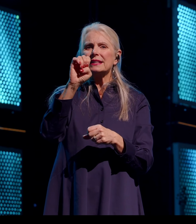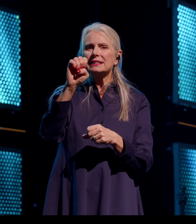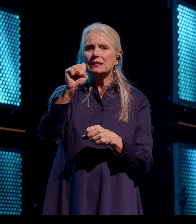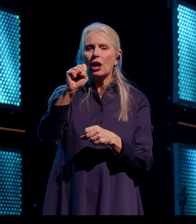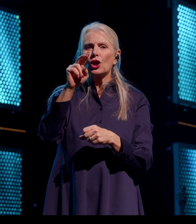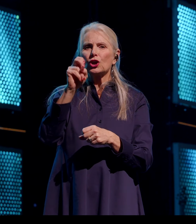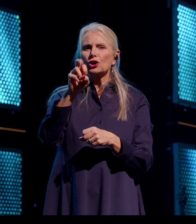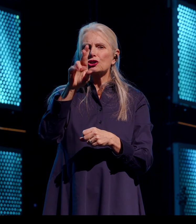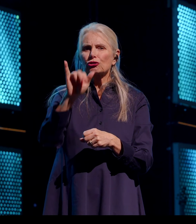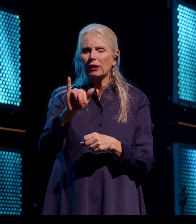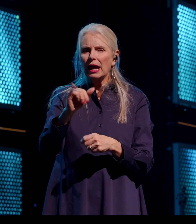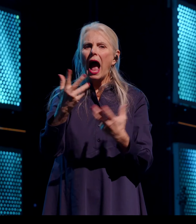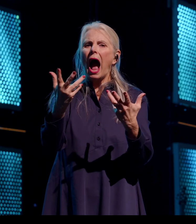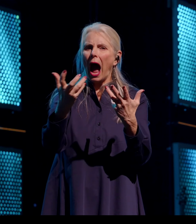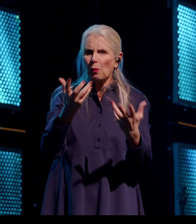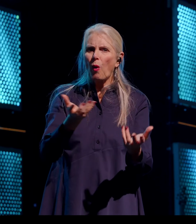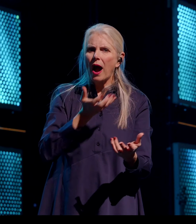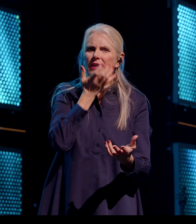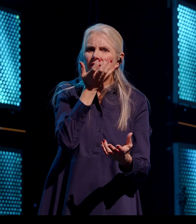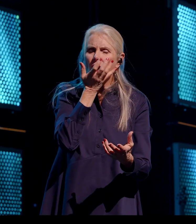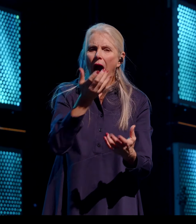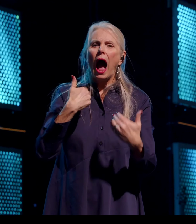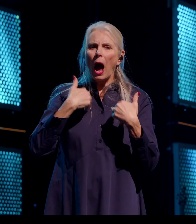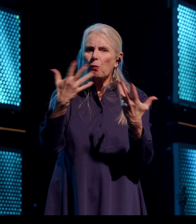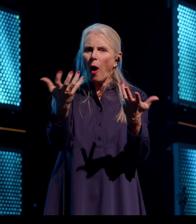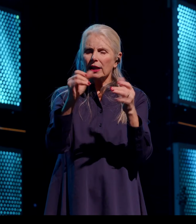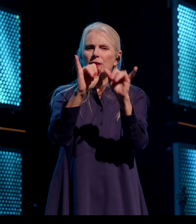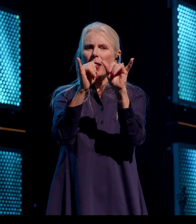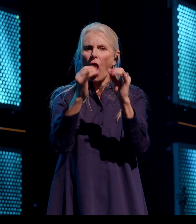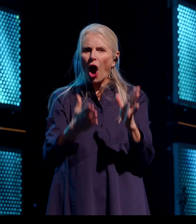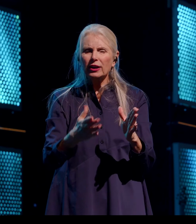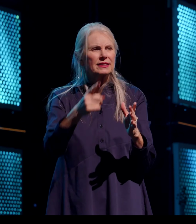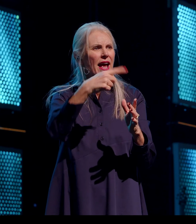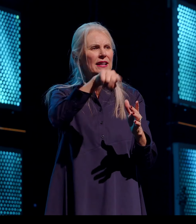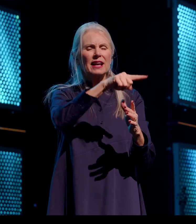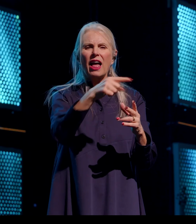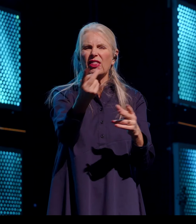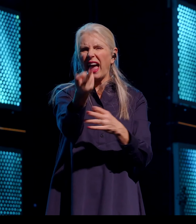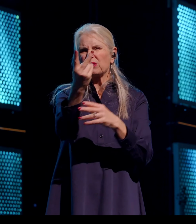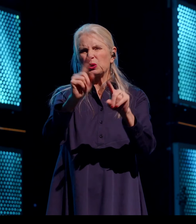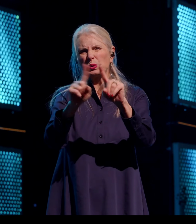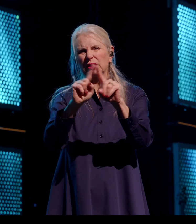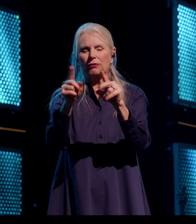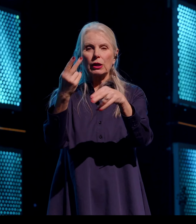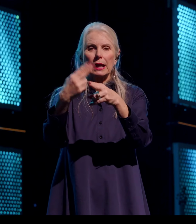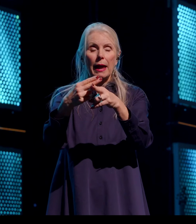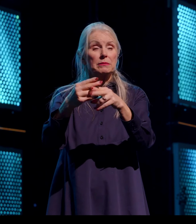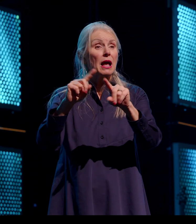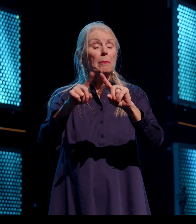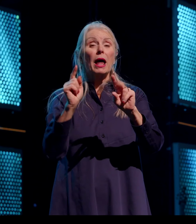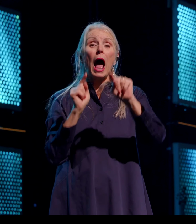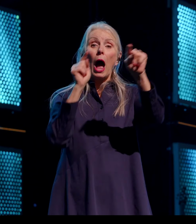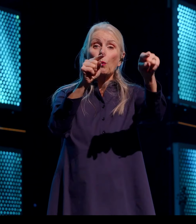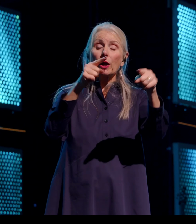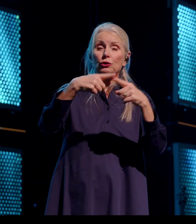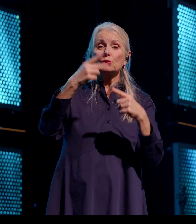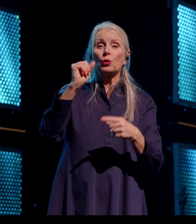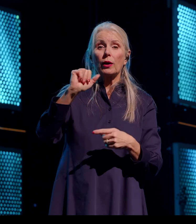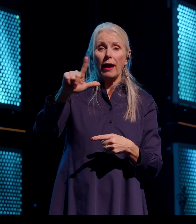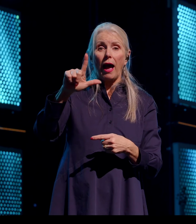Buren. I was trying to learn the plant names, so hard to know the plant names. They have two different names, so confusing. Went to Cal Poly Pomona, meeting with people there, meeting with architects. I mean, I